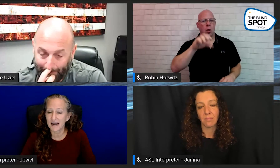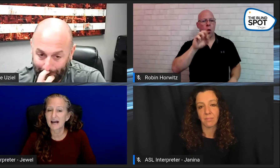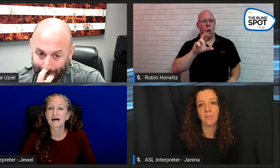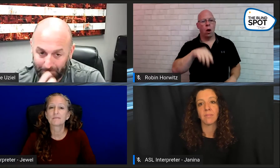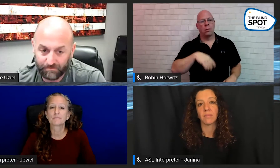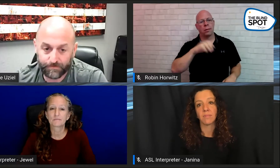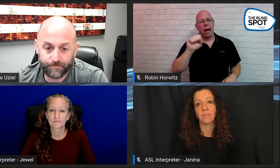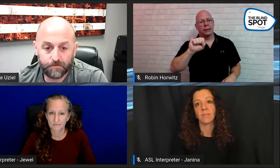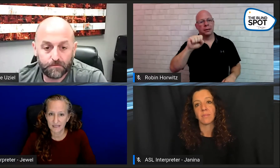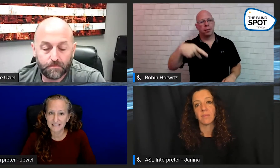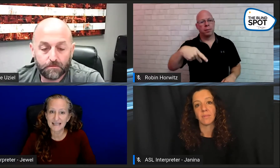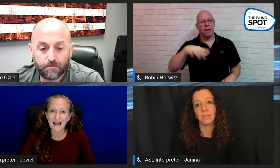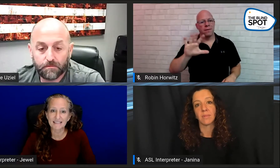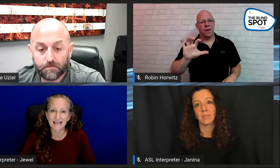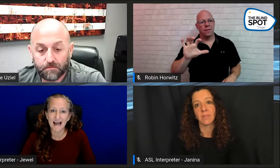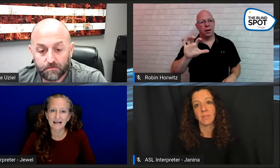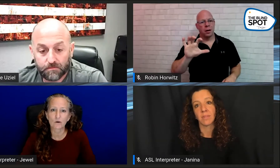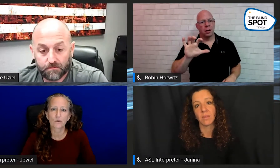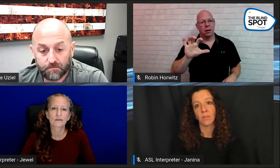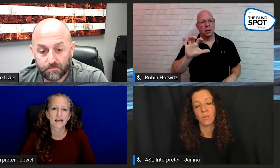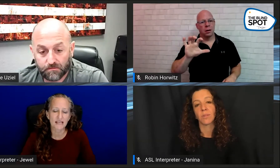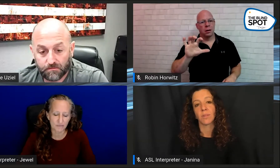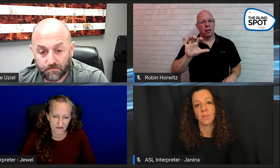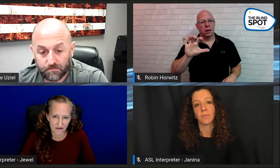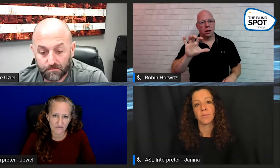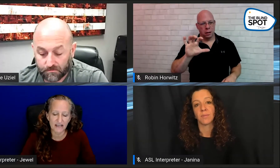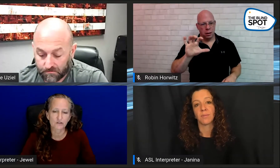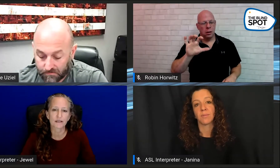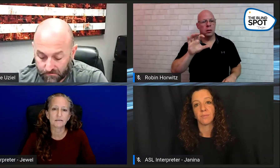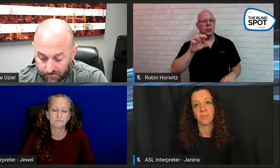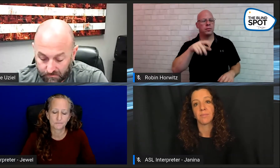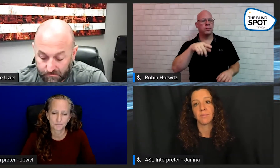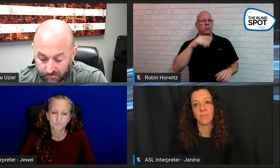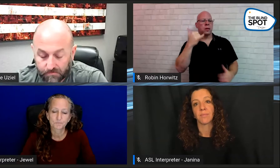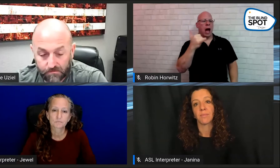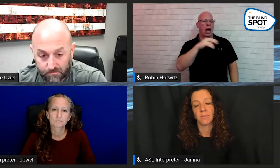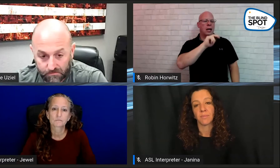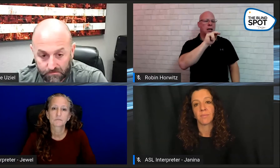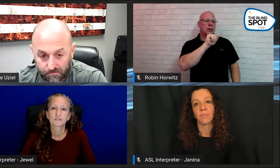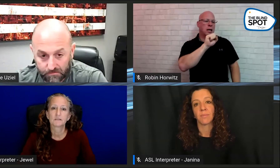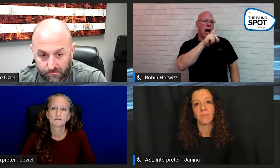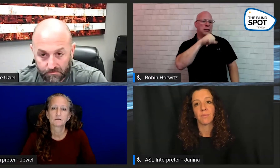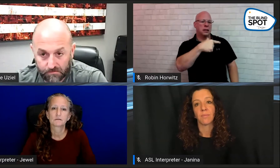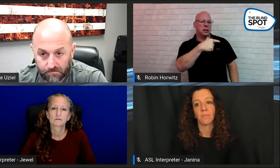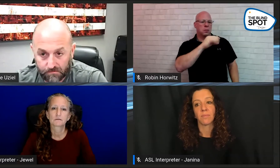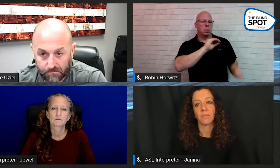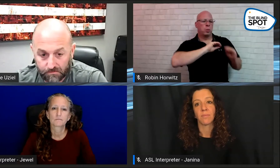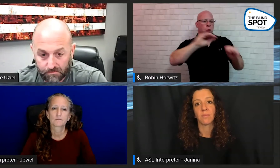favorite is NASDAQ or the SP 500.